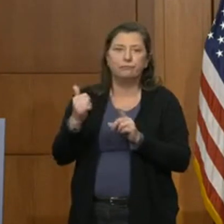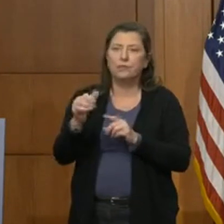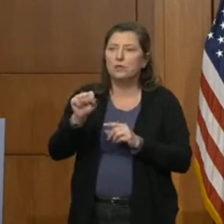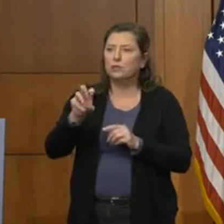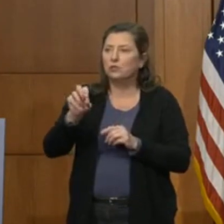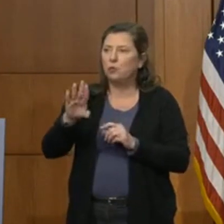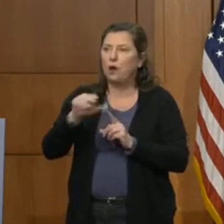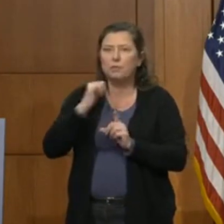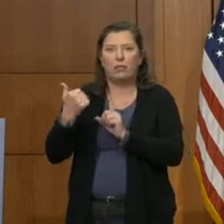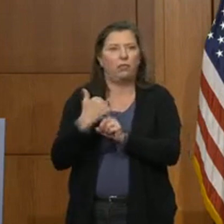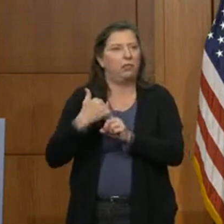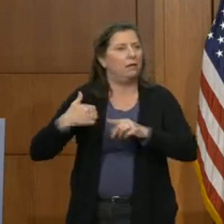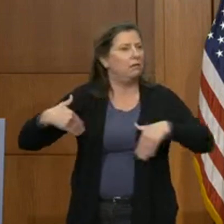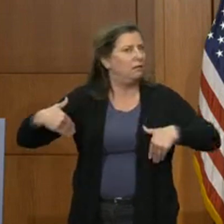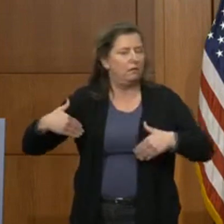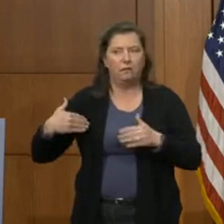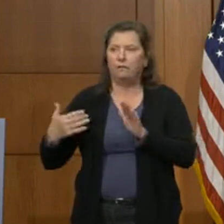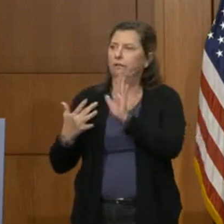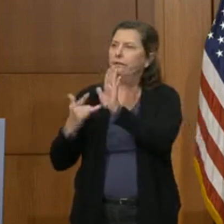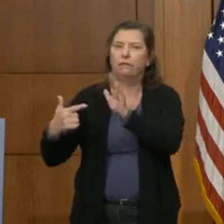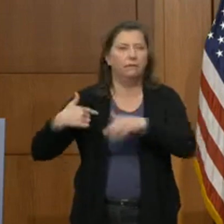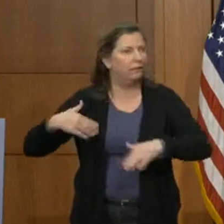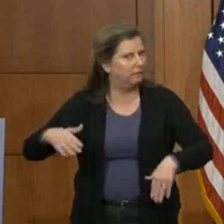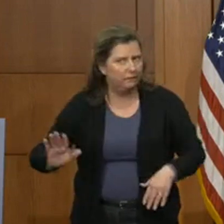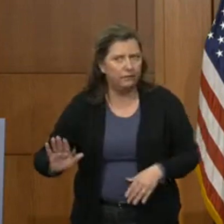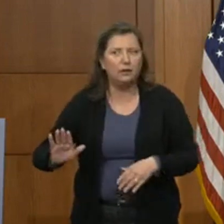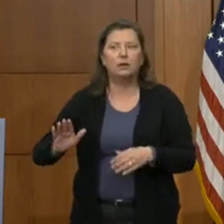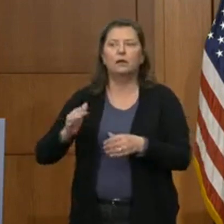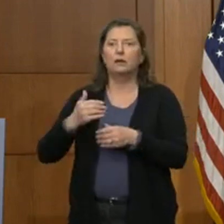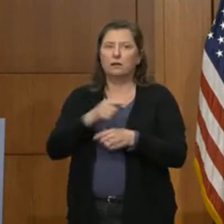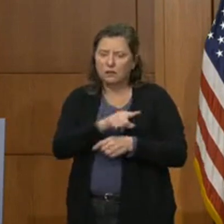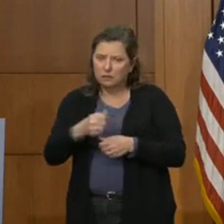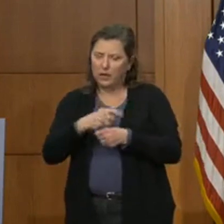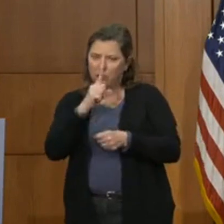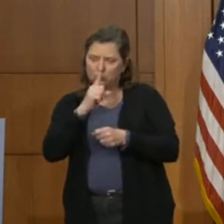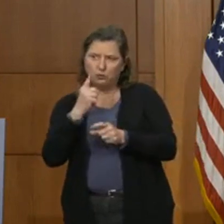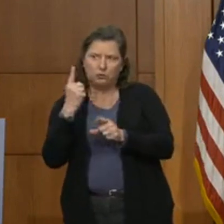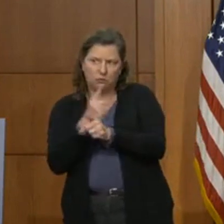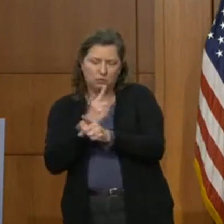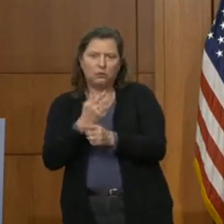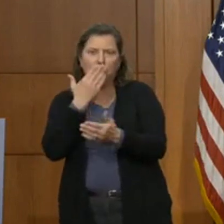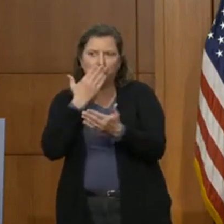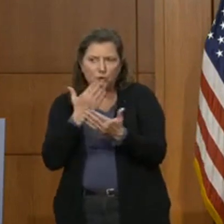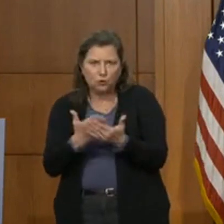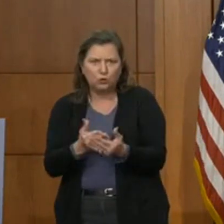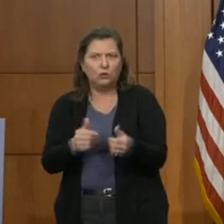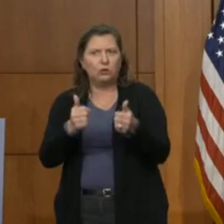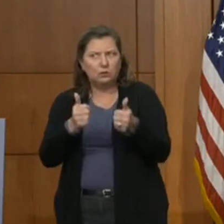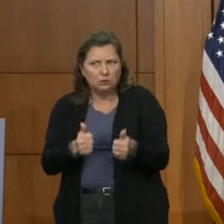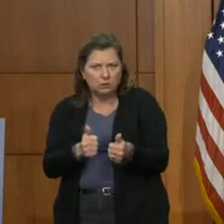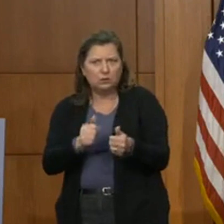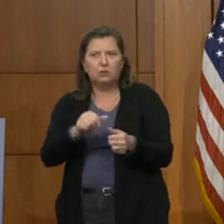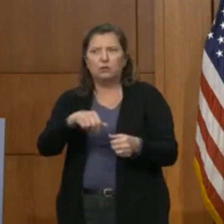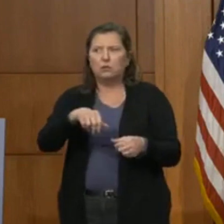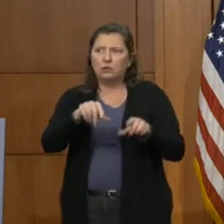very careful and very selective to make sure they get quality products to be able to do the testing, so the testing is accurate, and we've been able to scale it